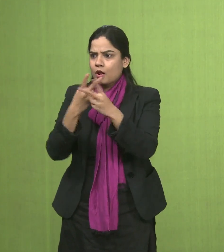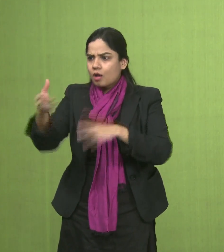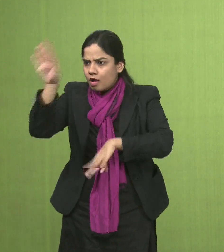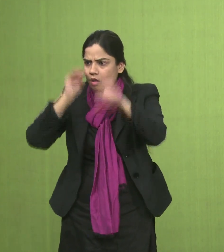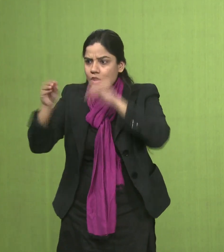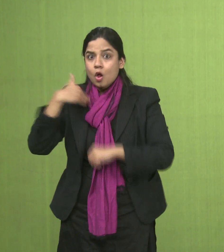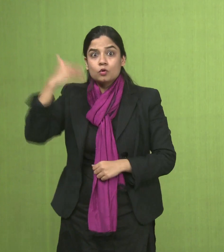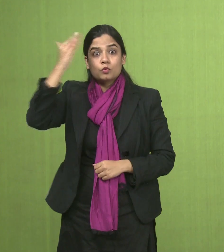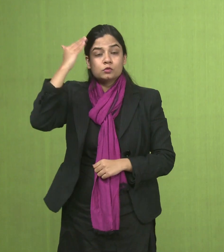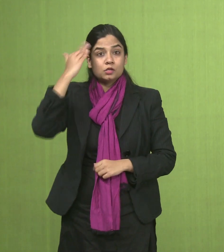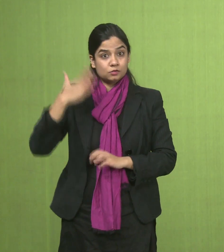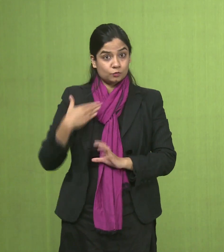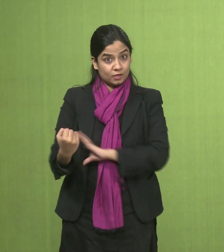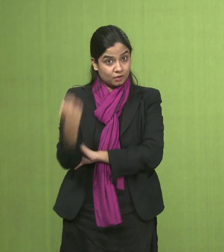Right to information.